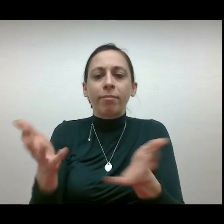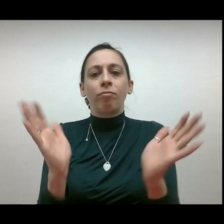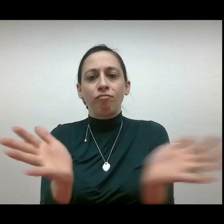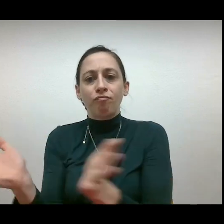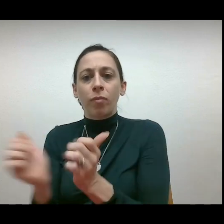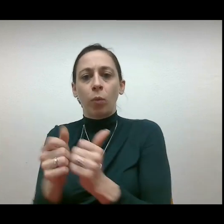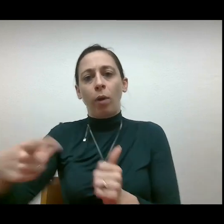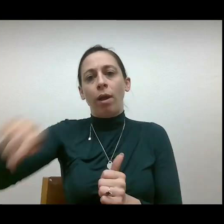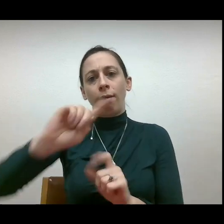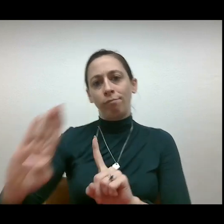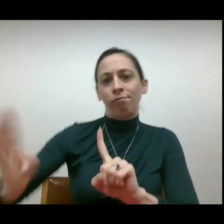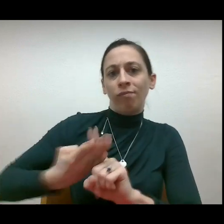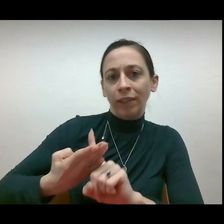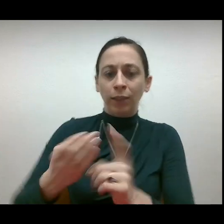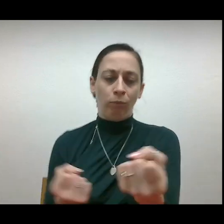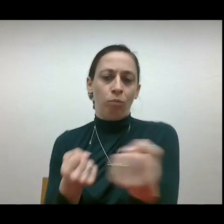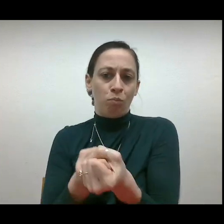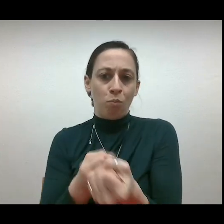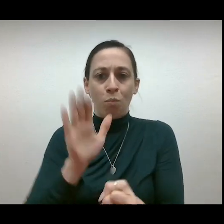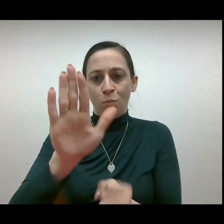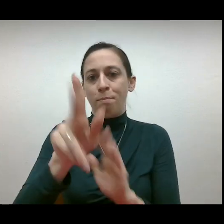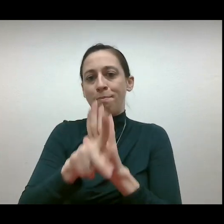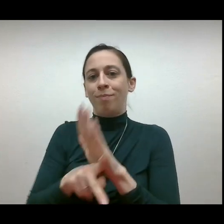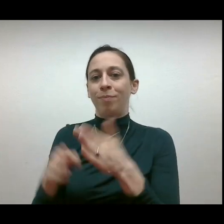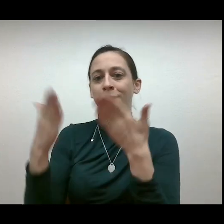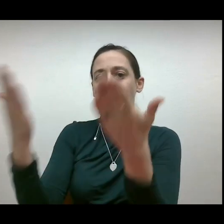legislature and chat with them about your policy to get